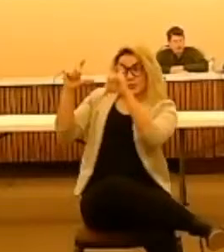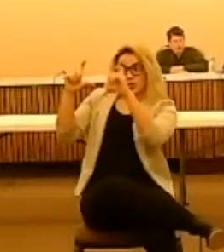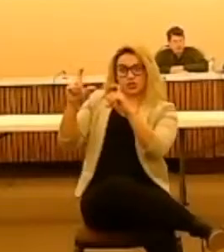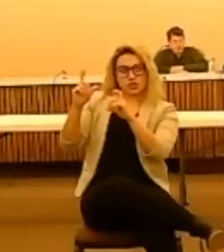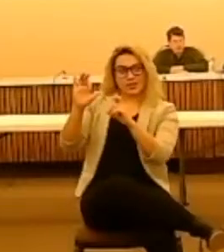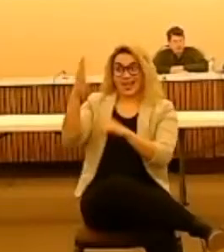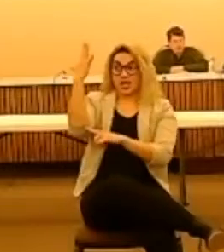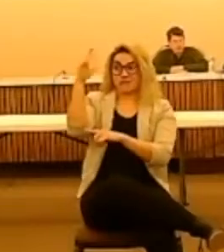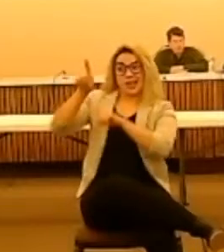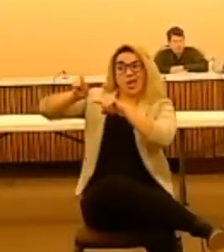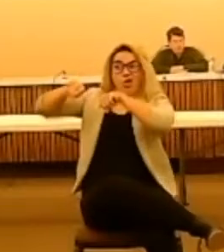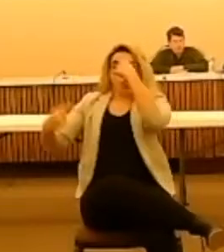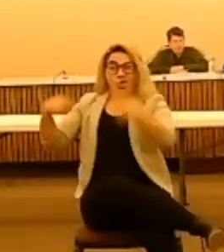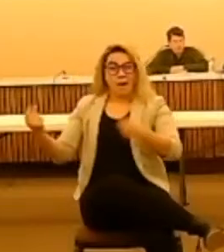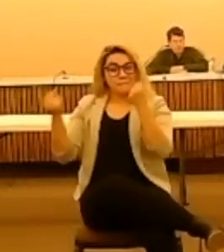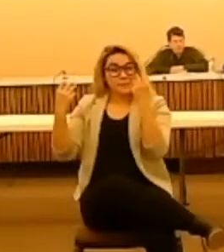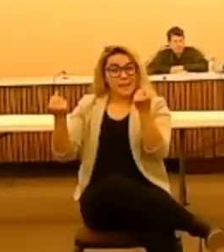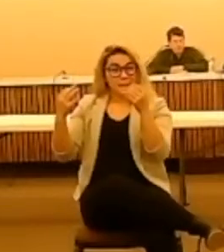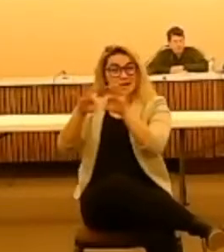branches.